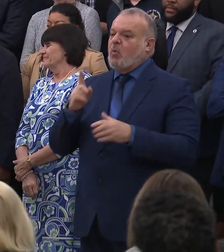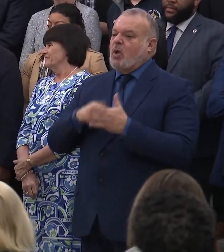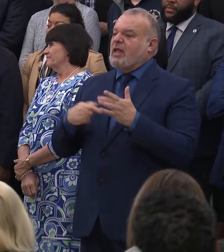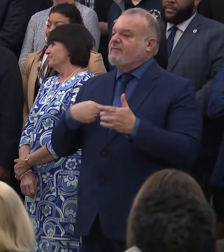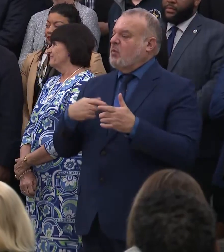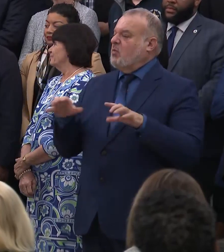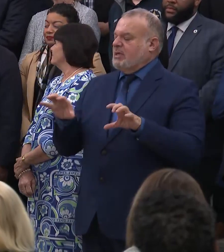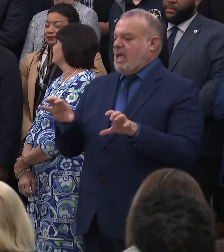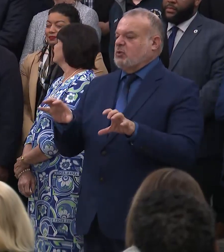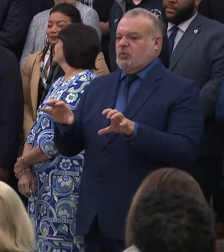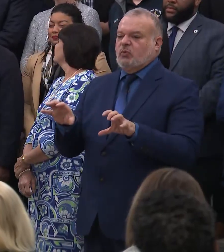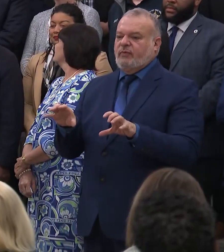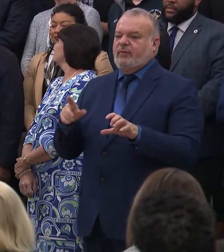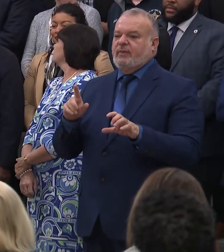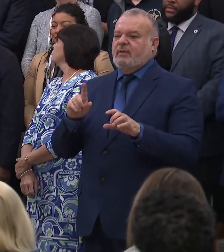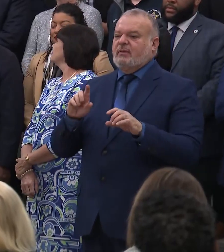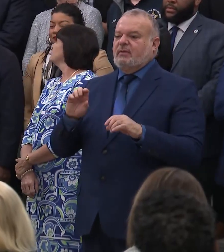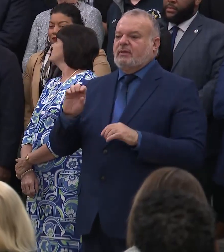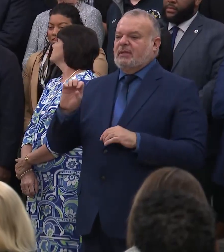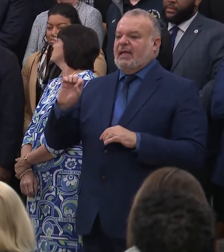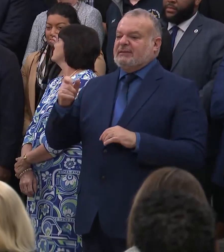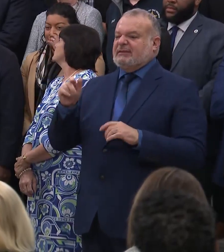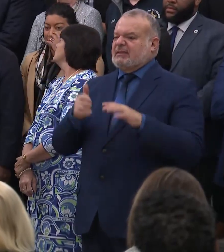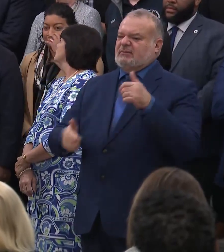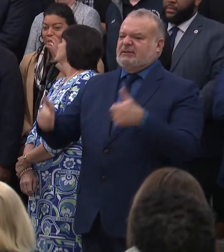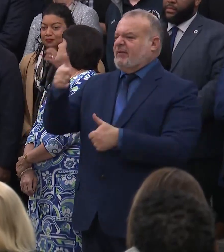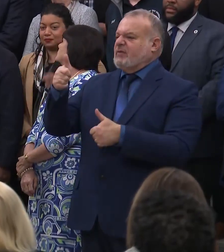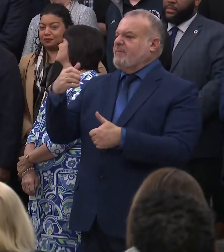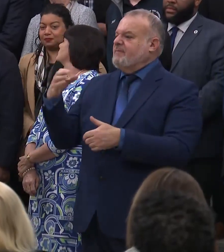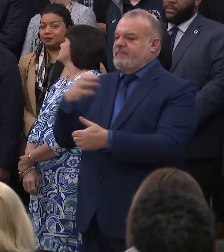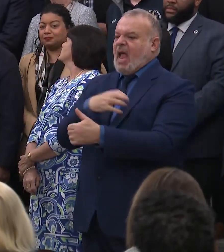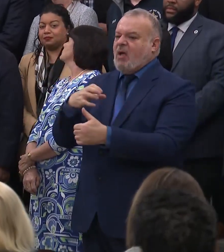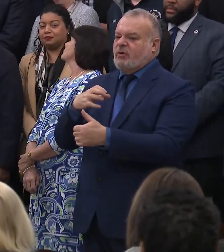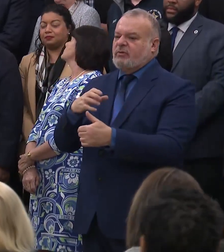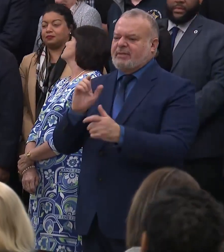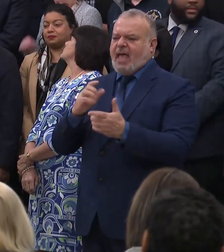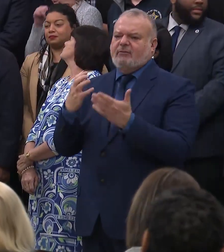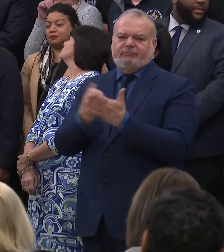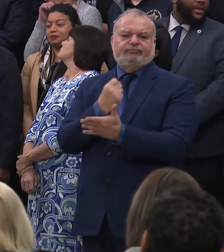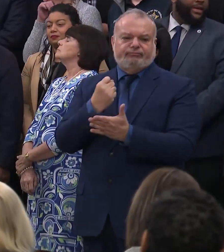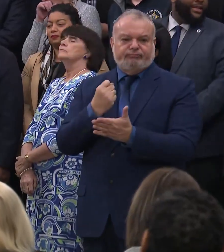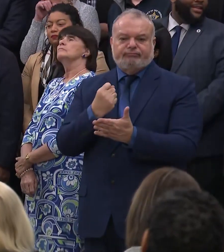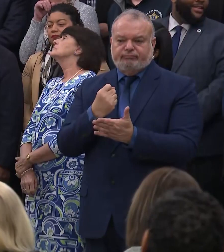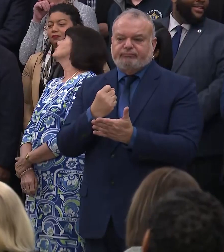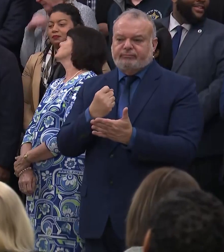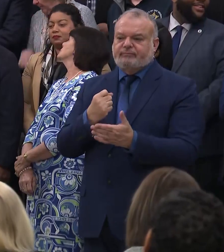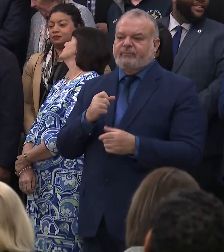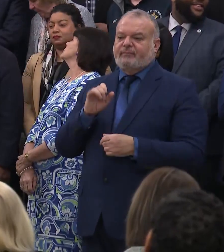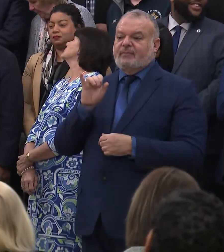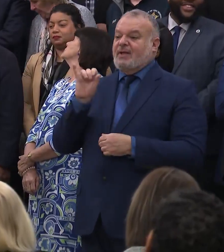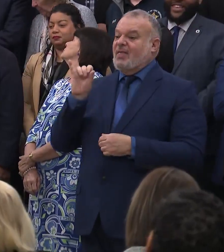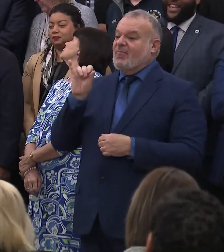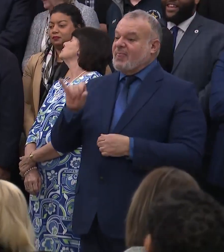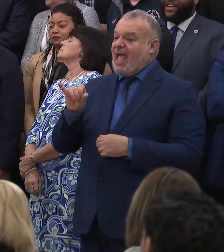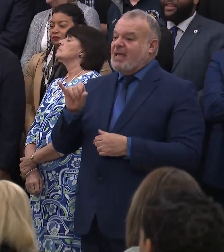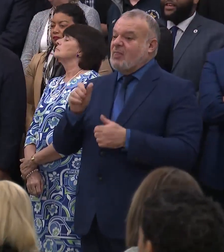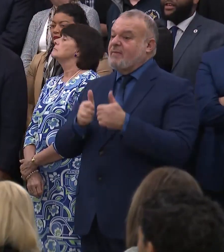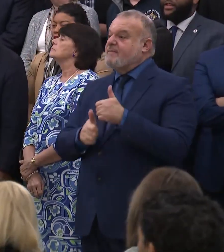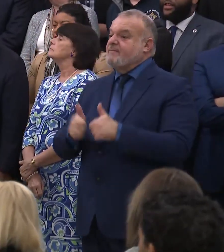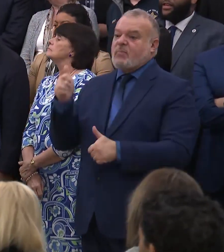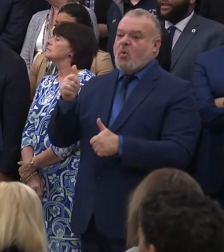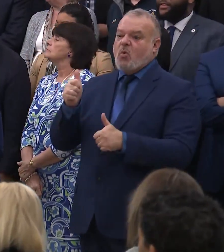our executive power, which was to issue what is the country's most sweeping pardon when it comes to cannabis.